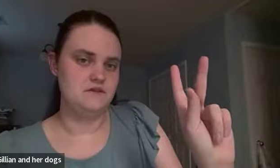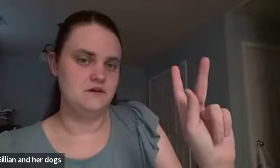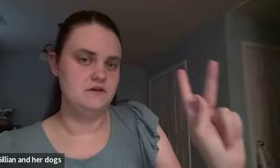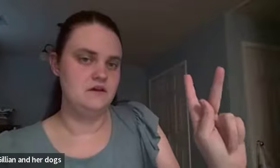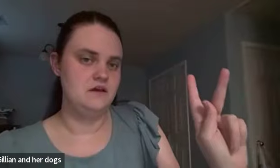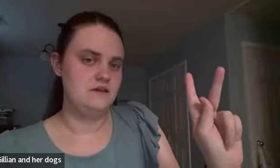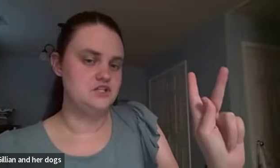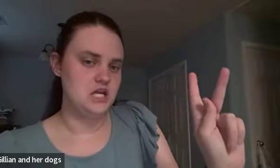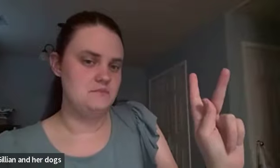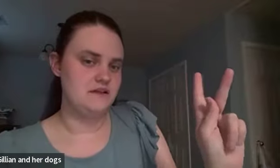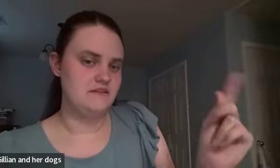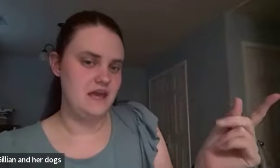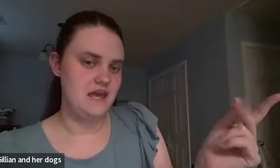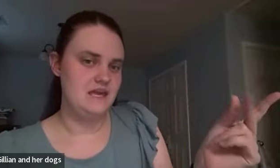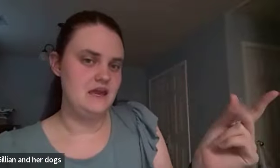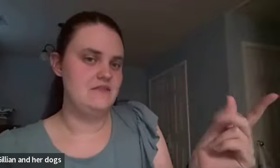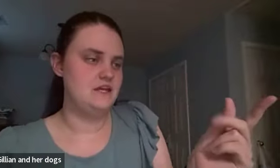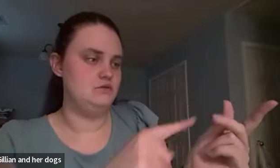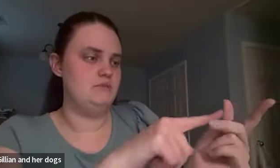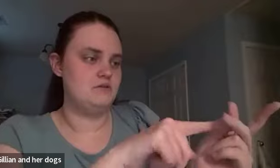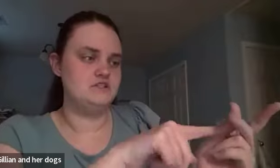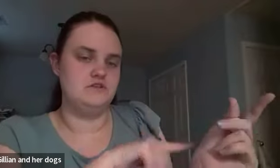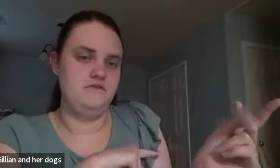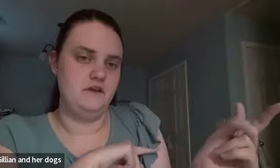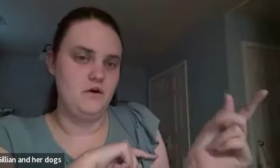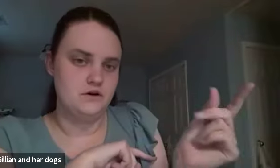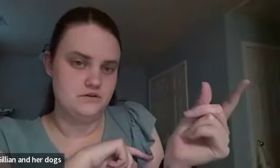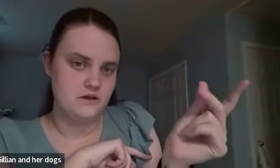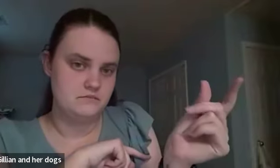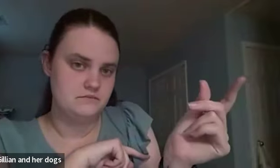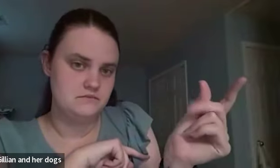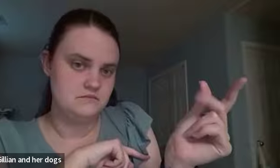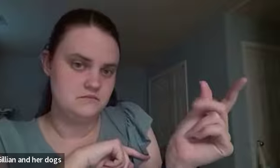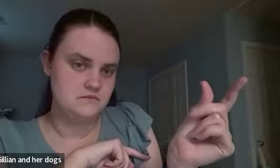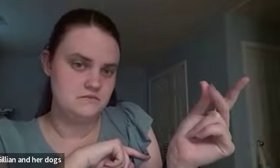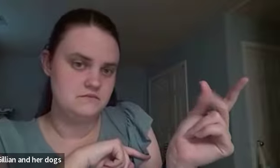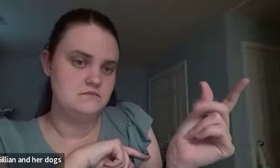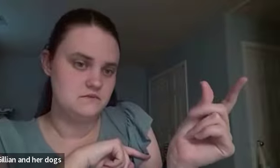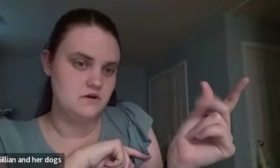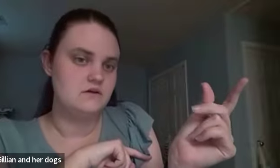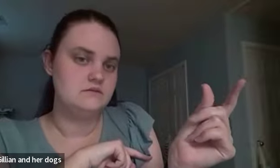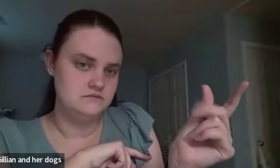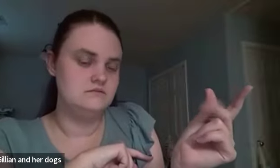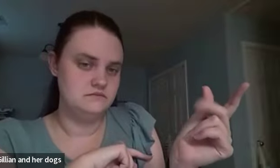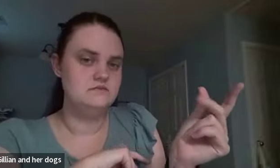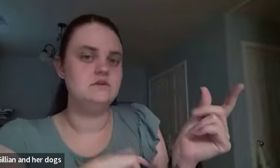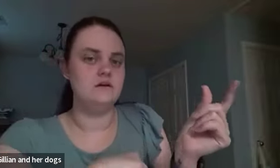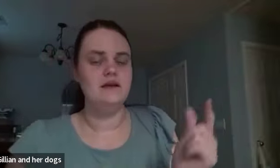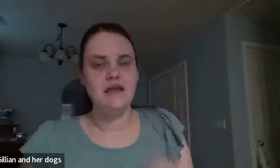have think the shape of like the K, and then you bounce your finger on your thumb. Dog. Dog.